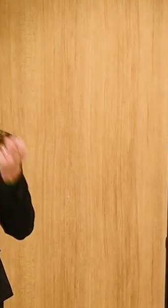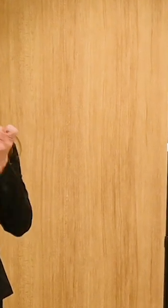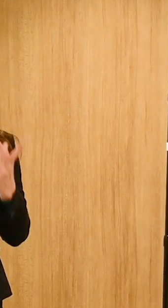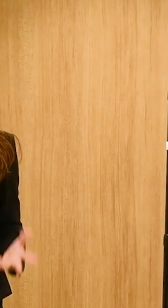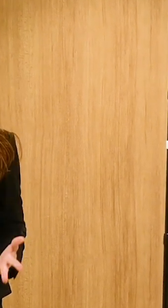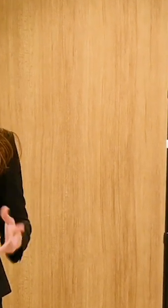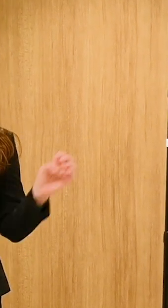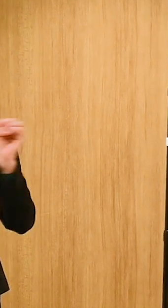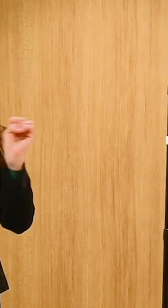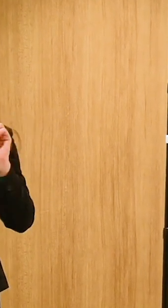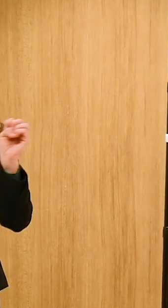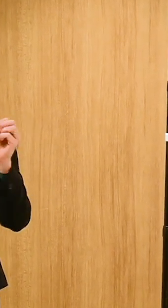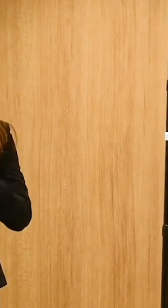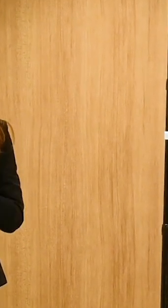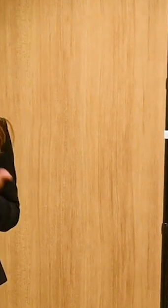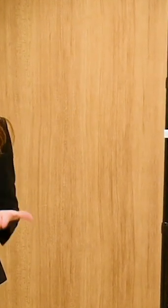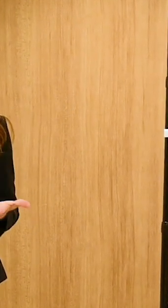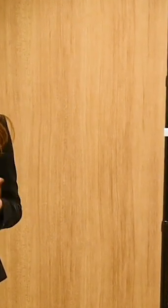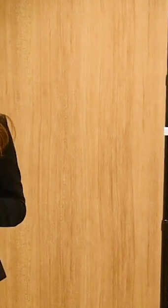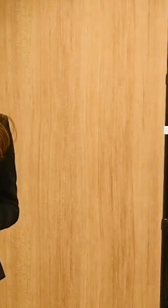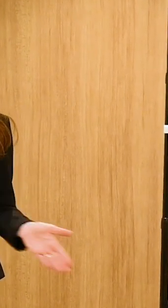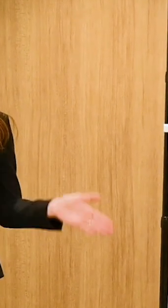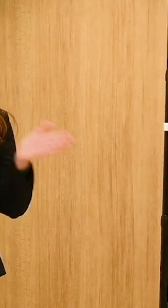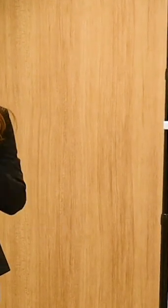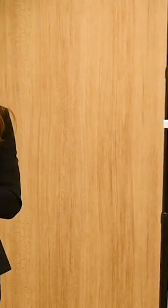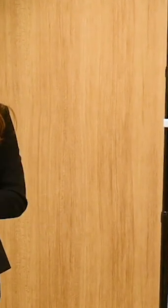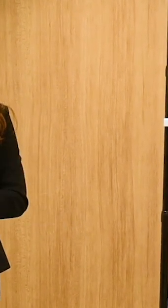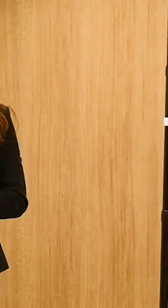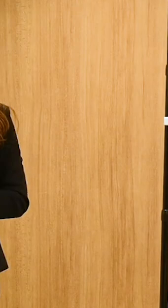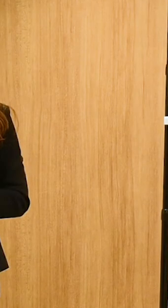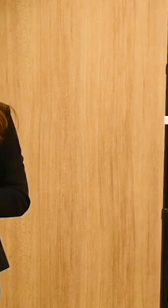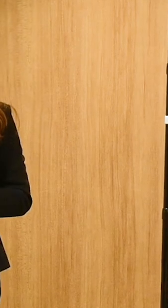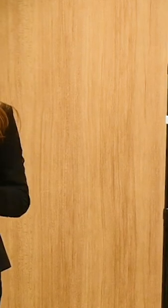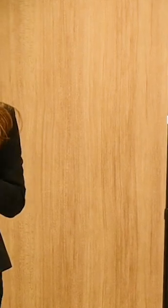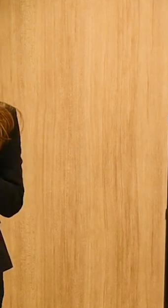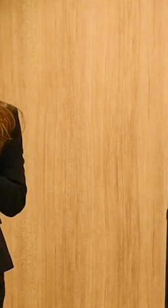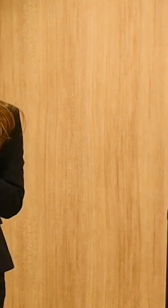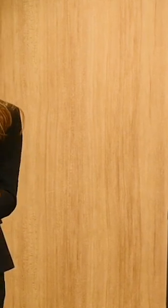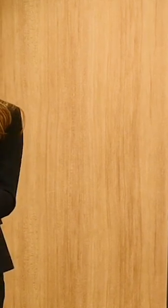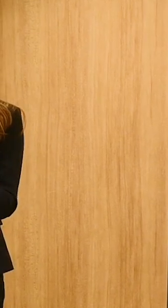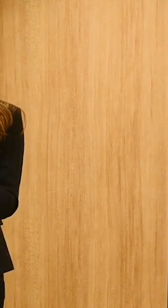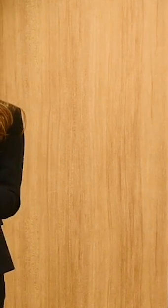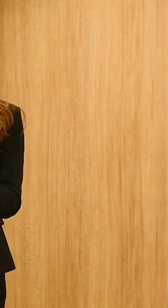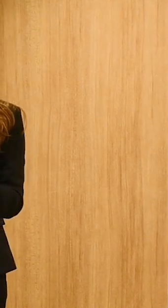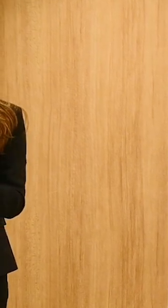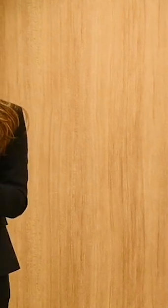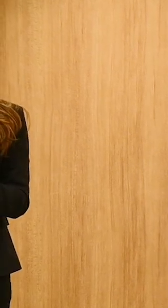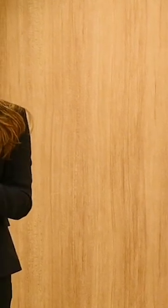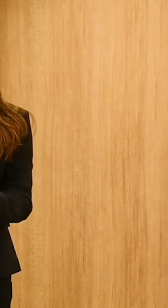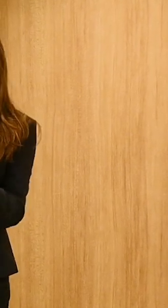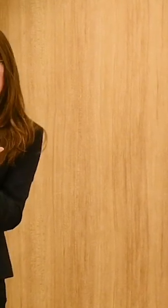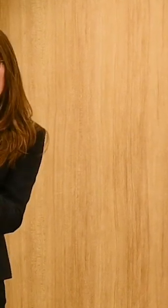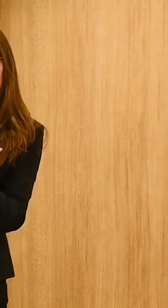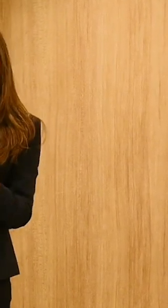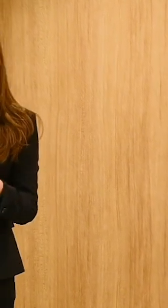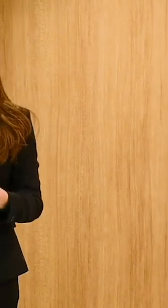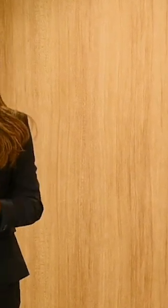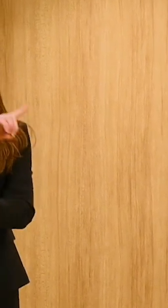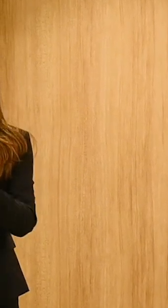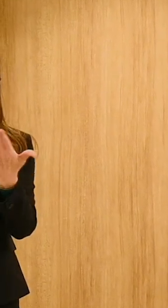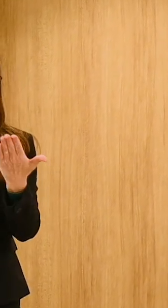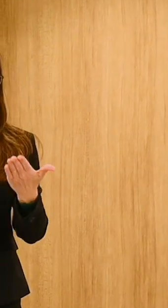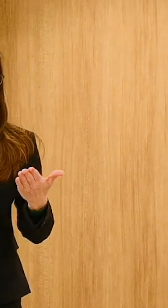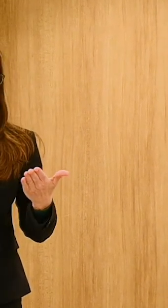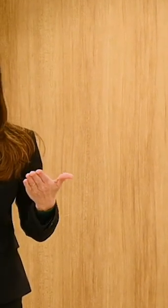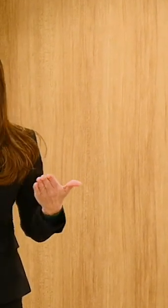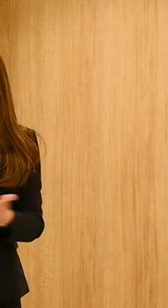Dr. Angelino, the medical director of psychiatry. Their valuable insights shape both the design of this unit and operational protocols that will guide its